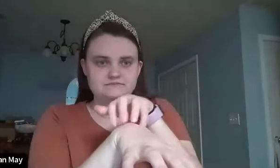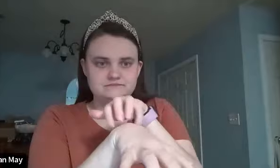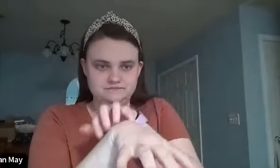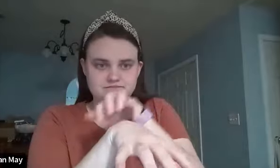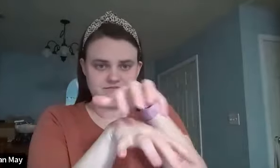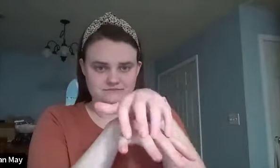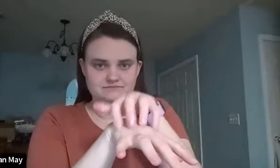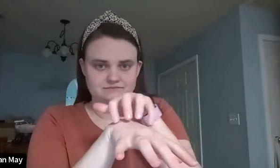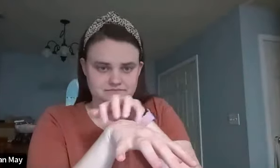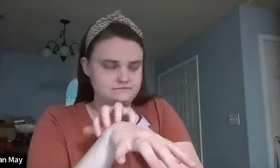Then